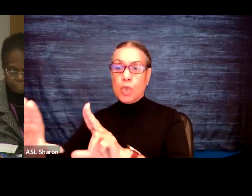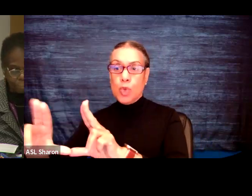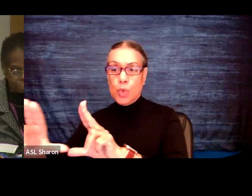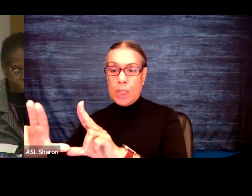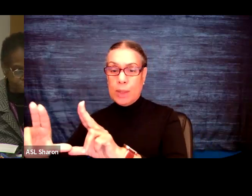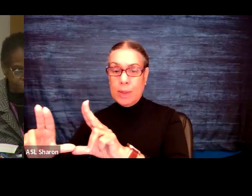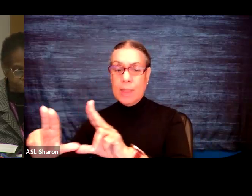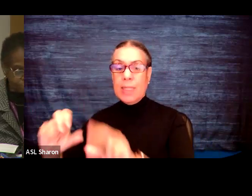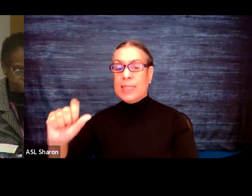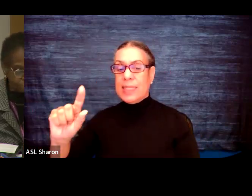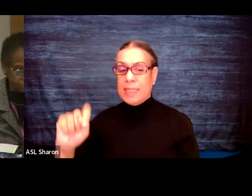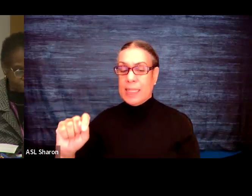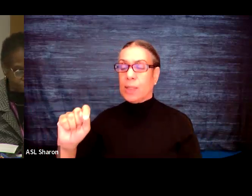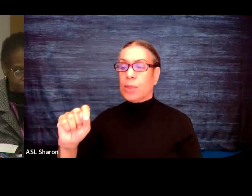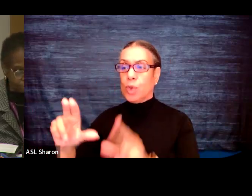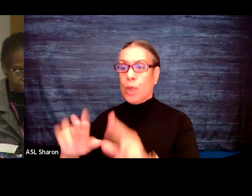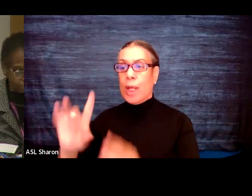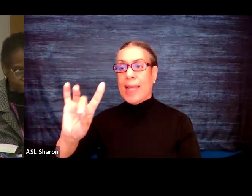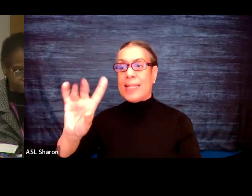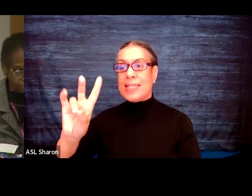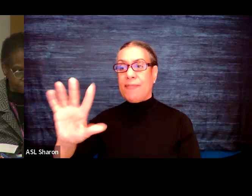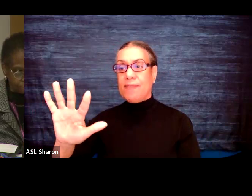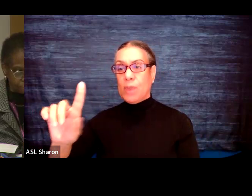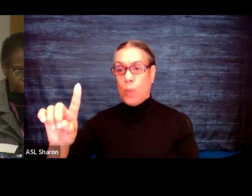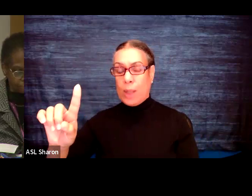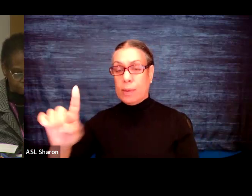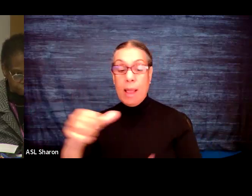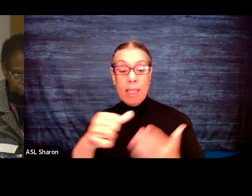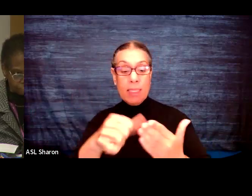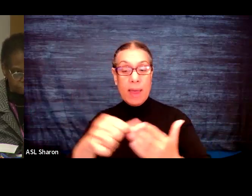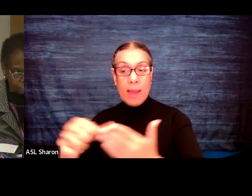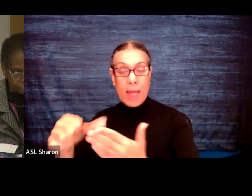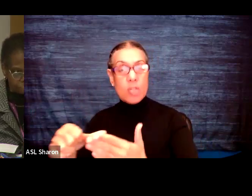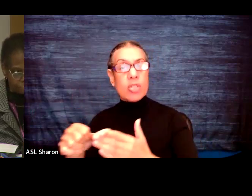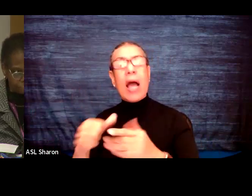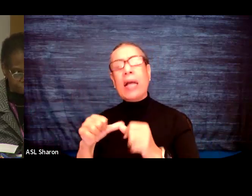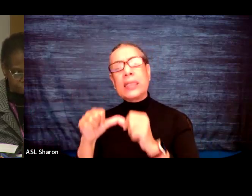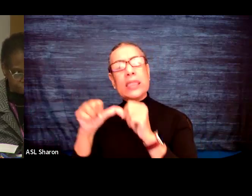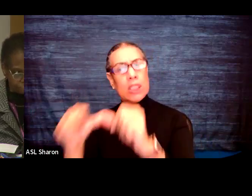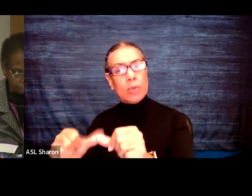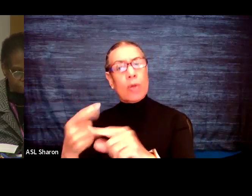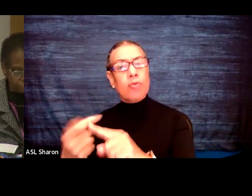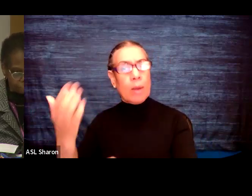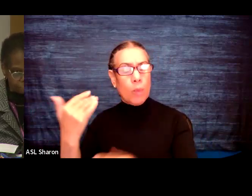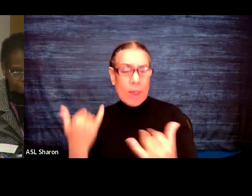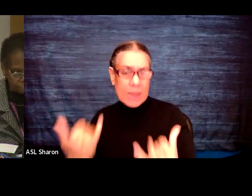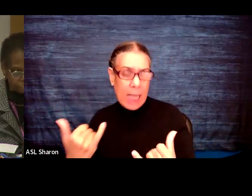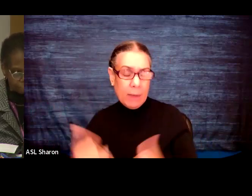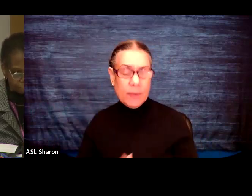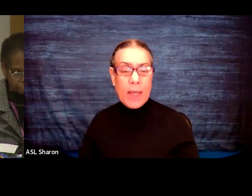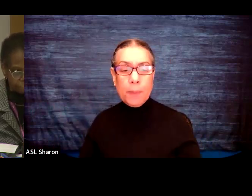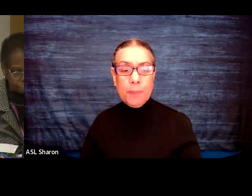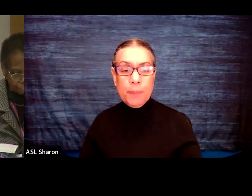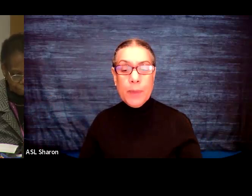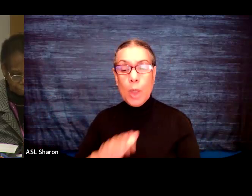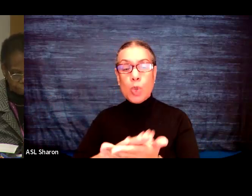United Steelworkers Local 8751. These letters are continuations of letters that are currently in effect. The